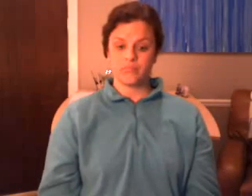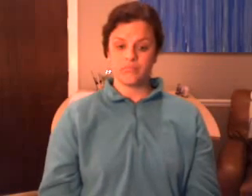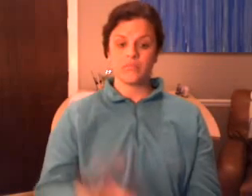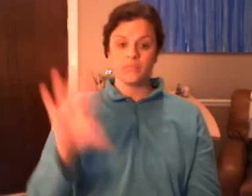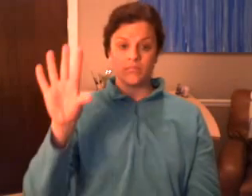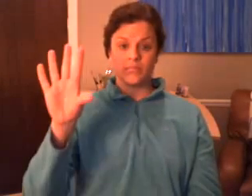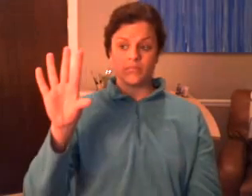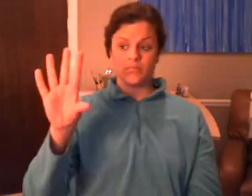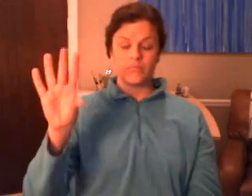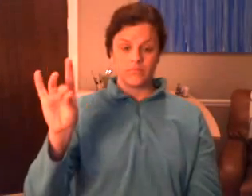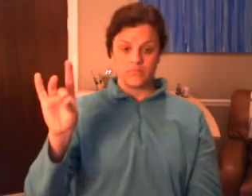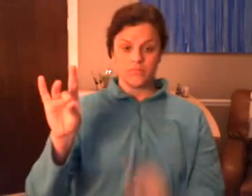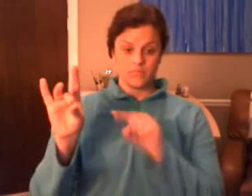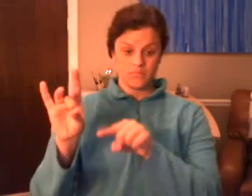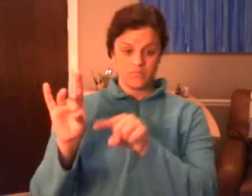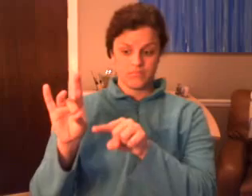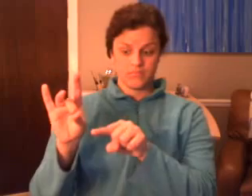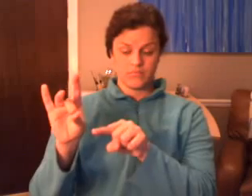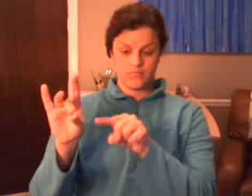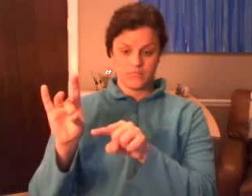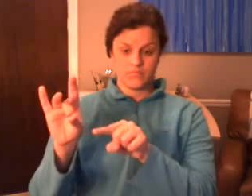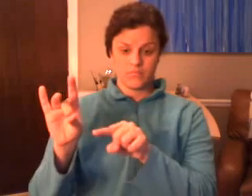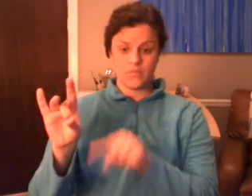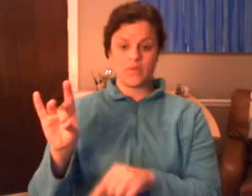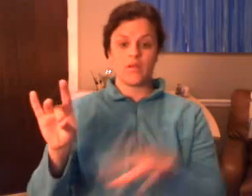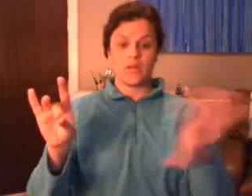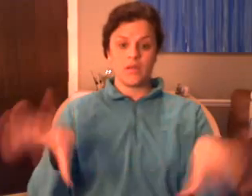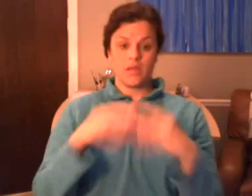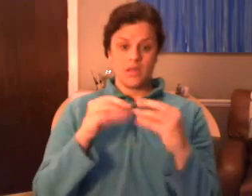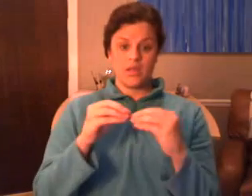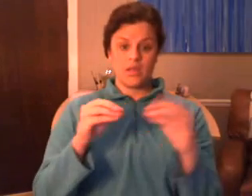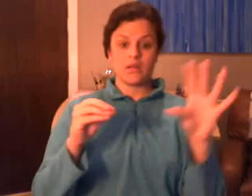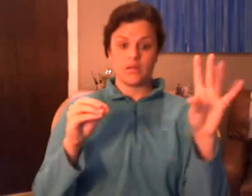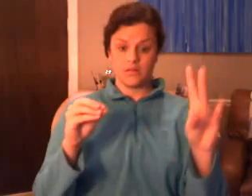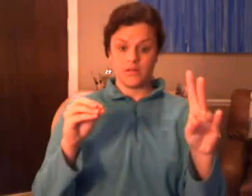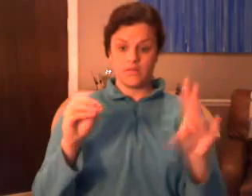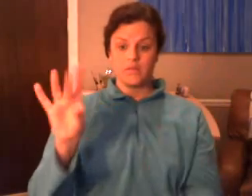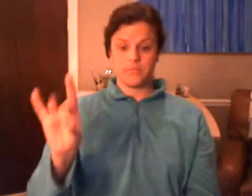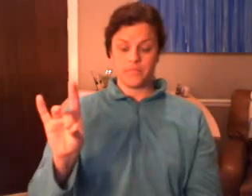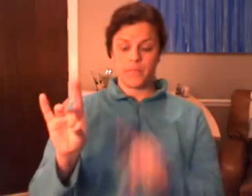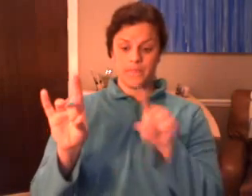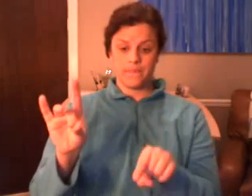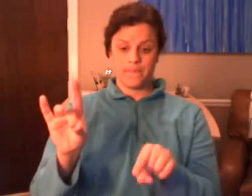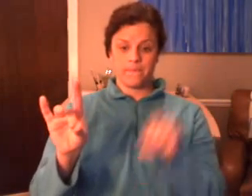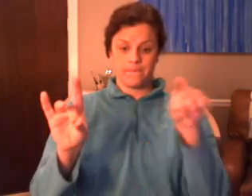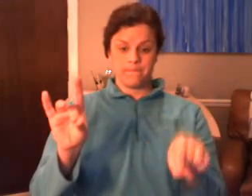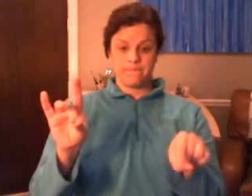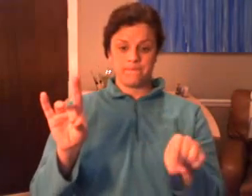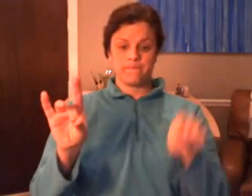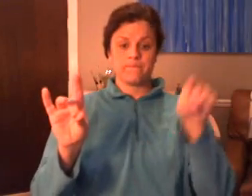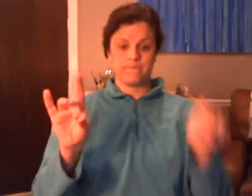here. Right? We're going to add 7 to it. 1, 2, 3,